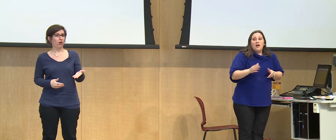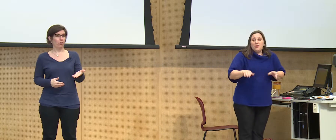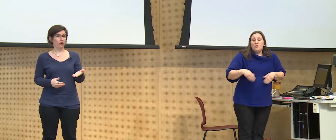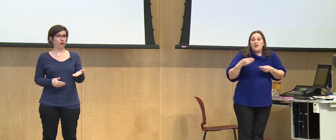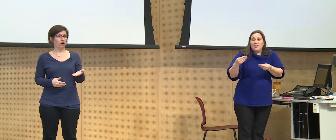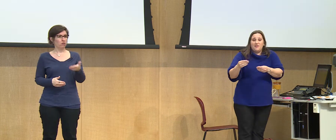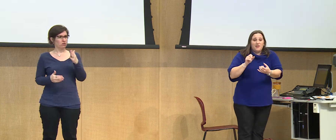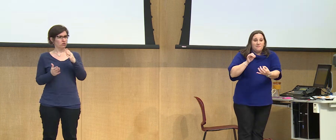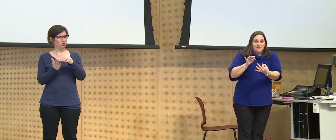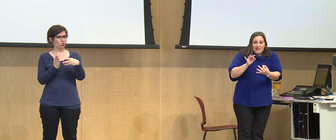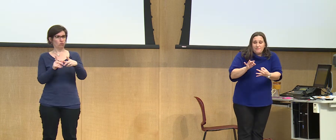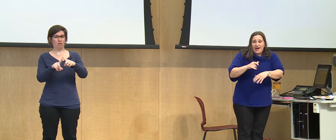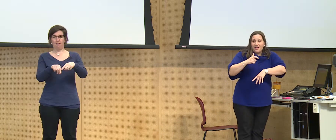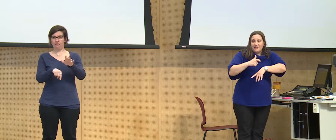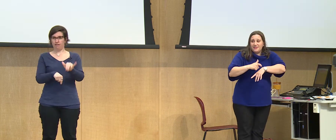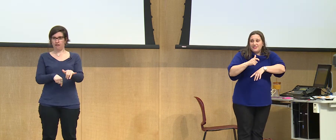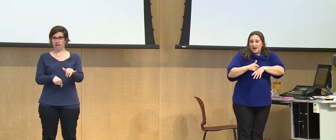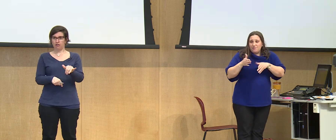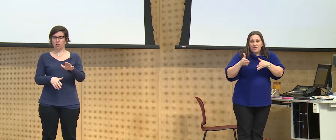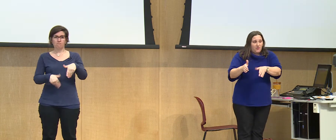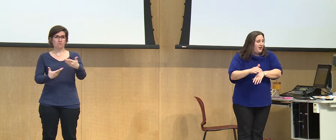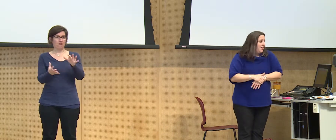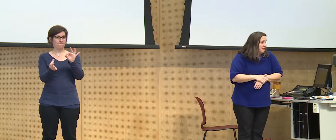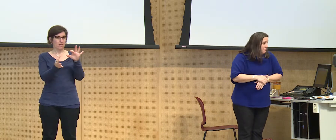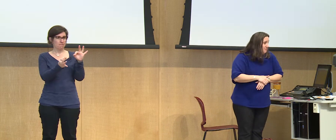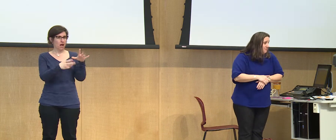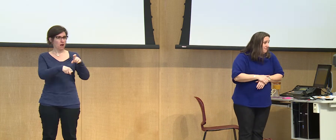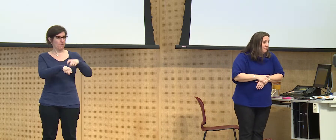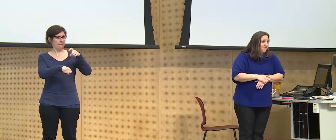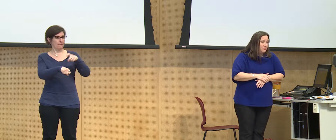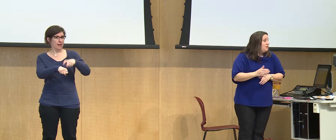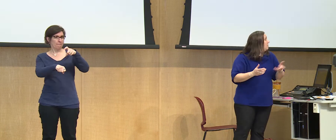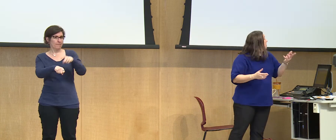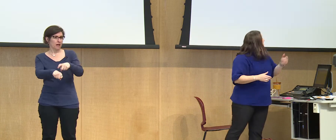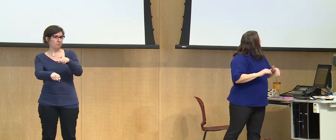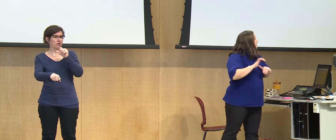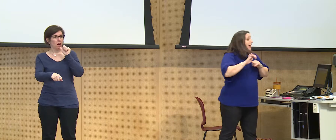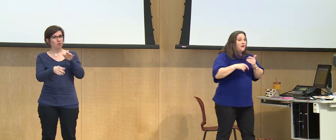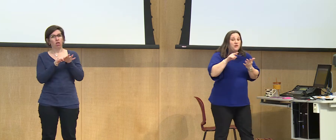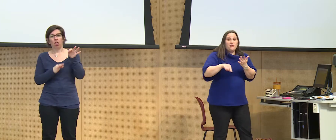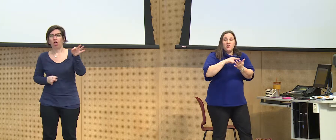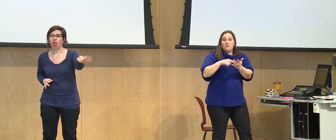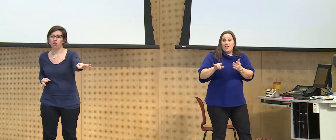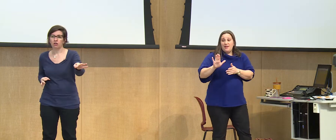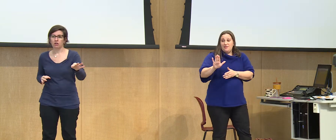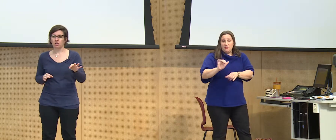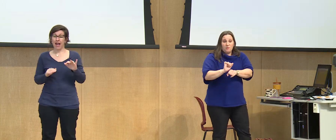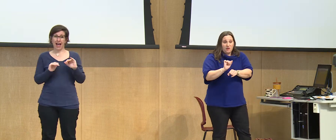you want to give them feedback in a timely way. How you're going to grade their work.